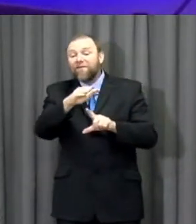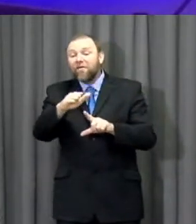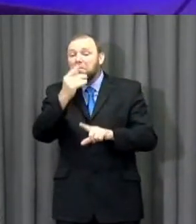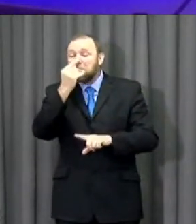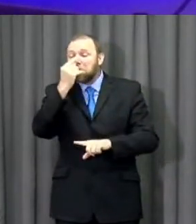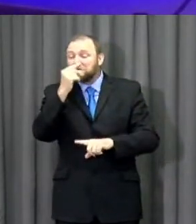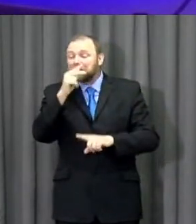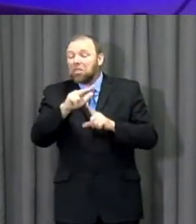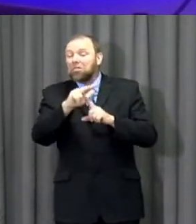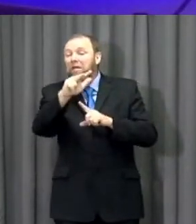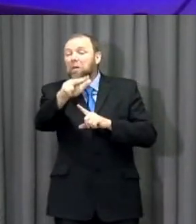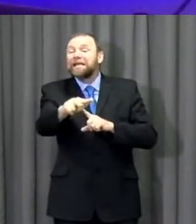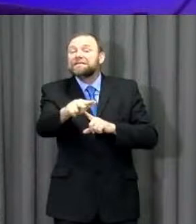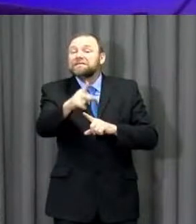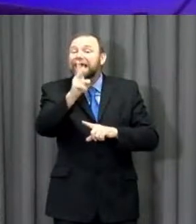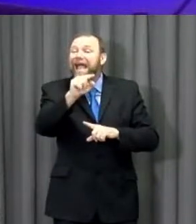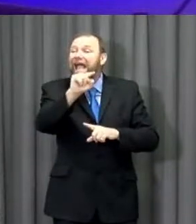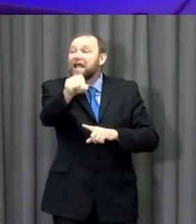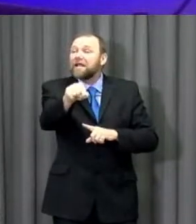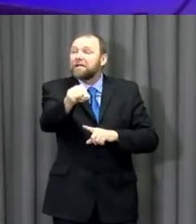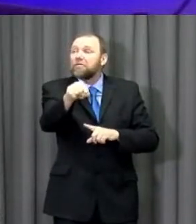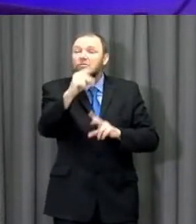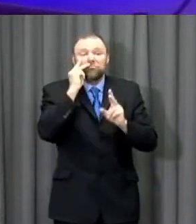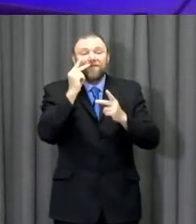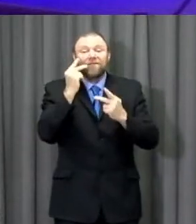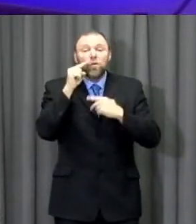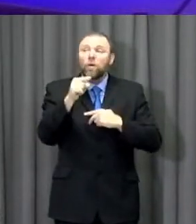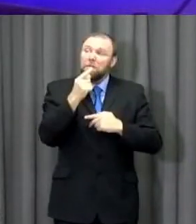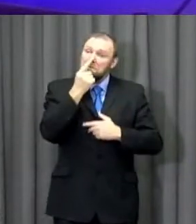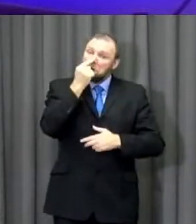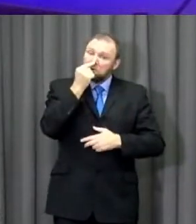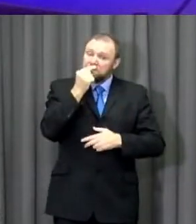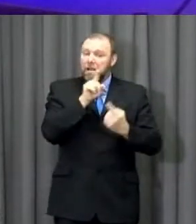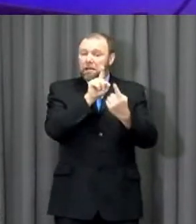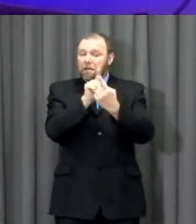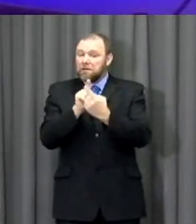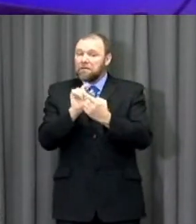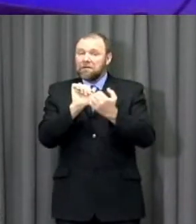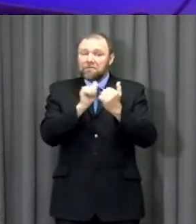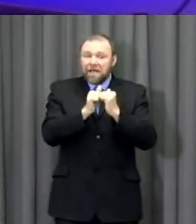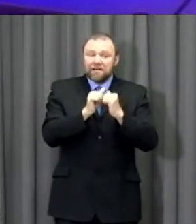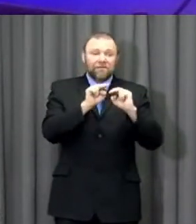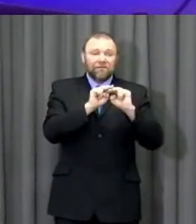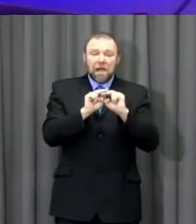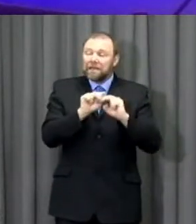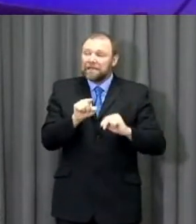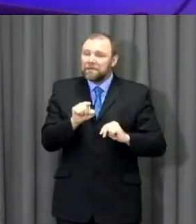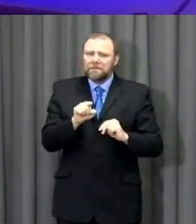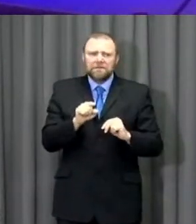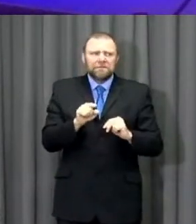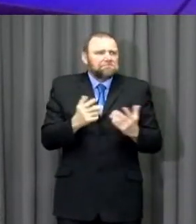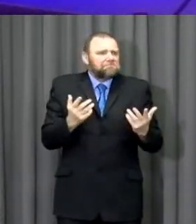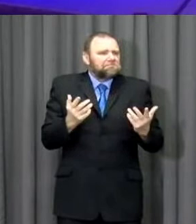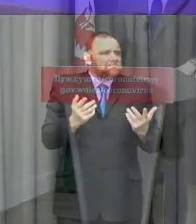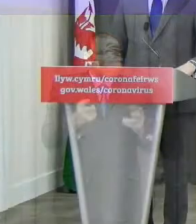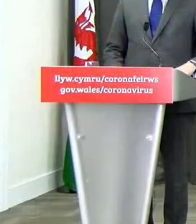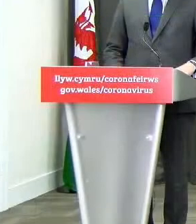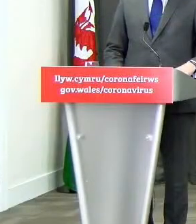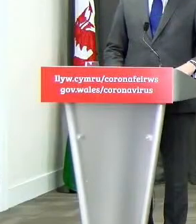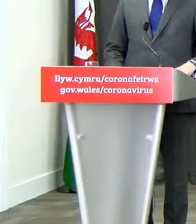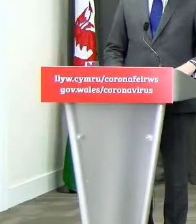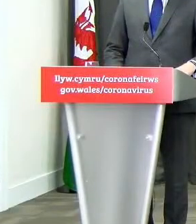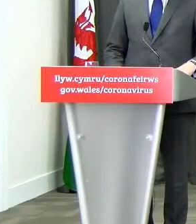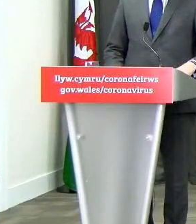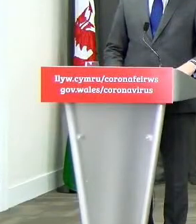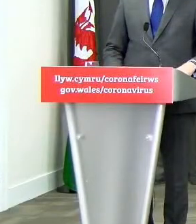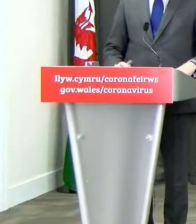and friends again, whether that's inside or out. But if that's not the case, what do you think is the most sensible first easing? Yeah,